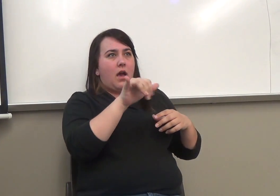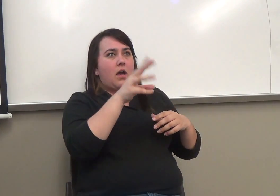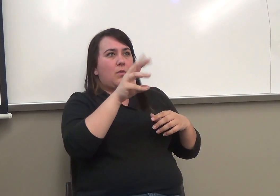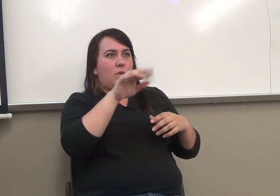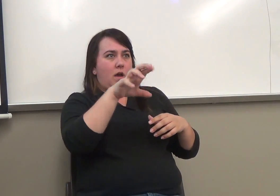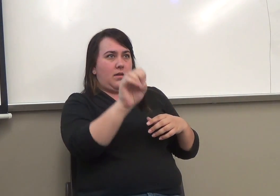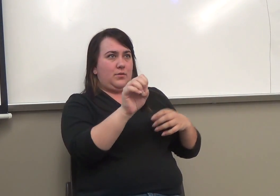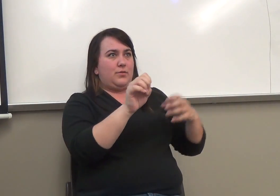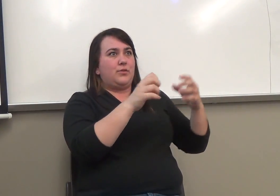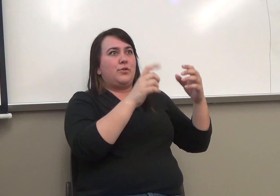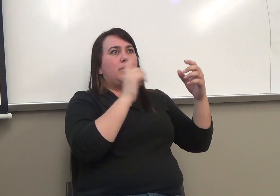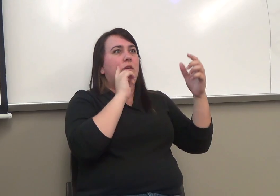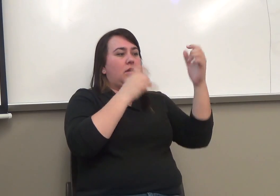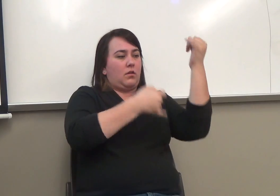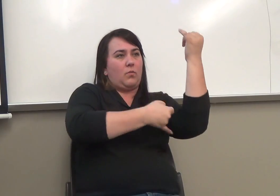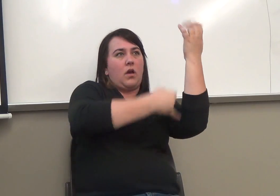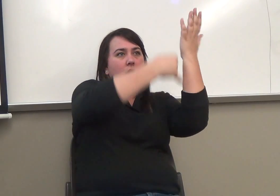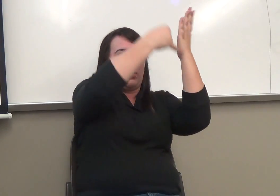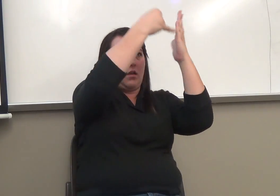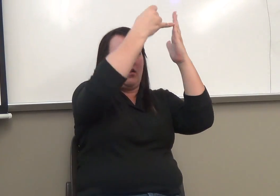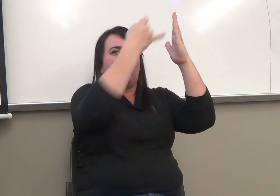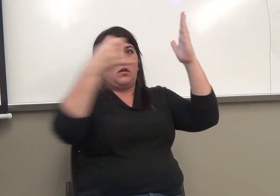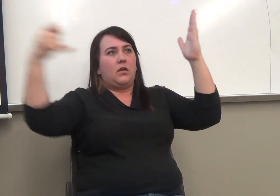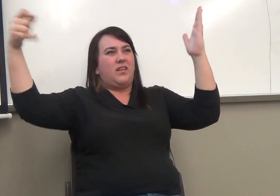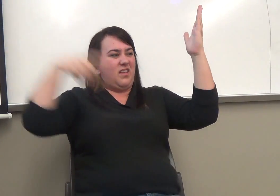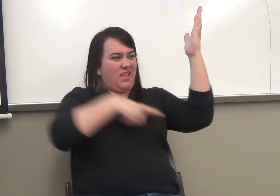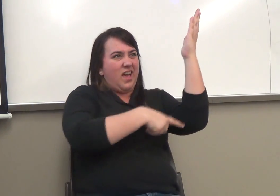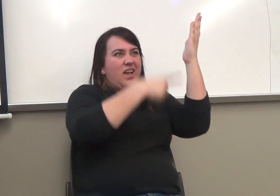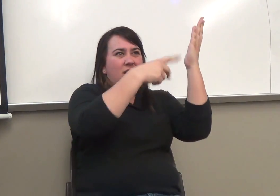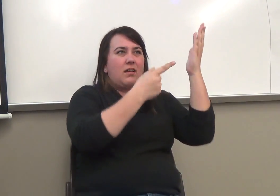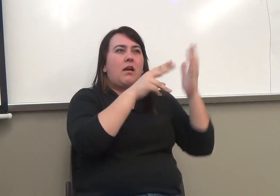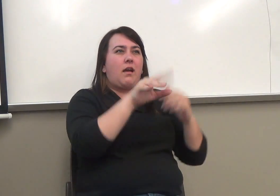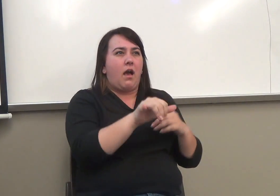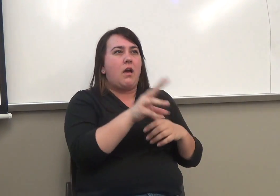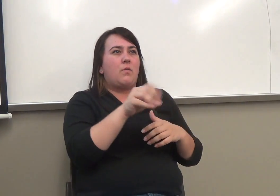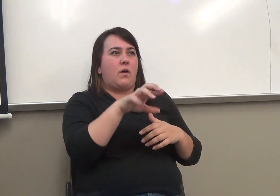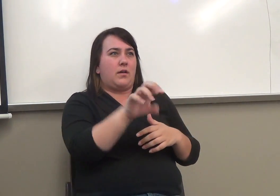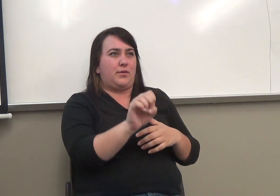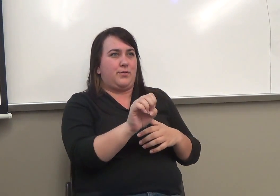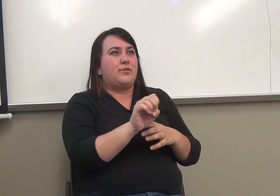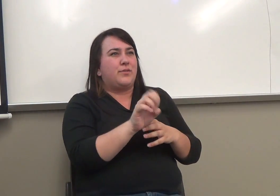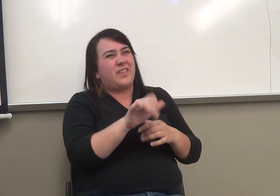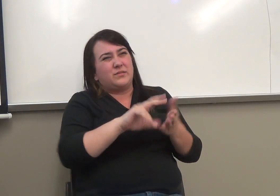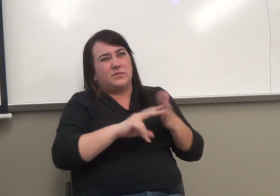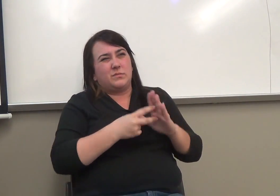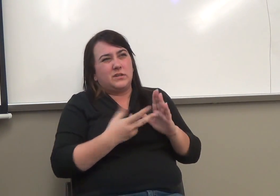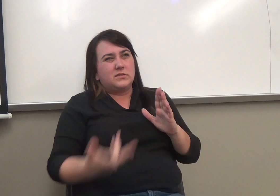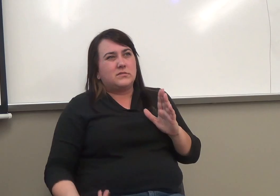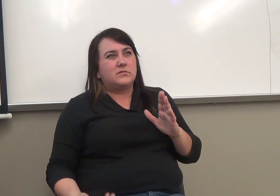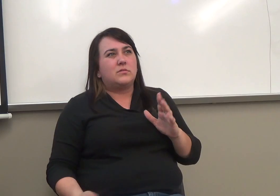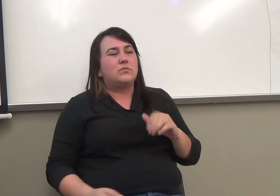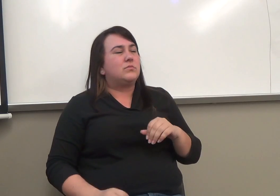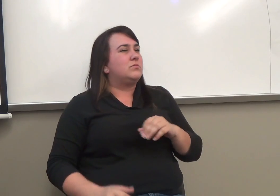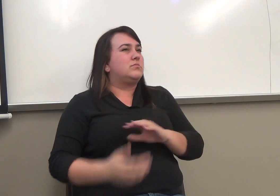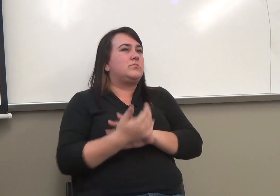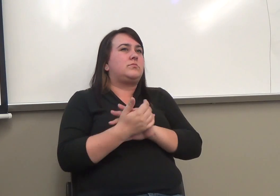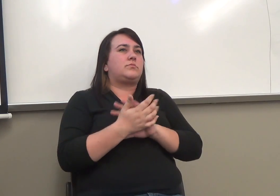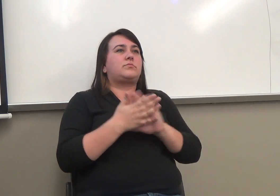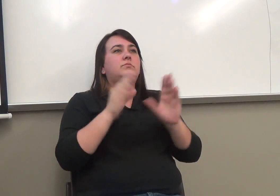That's the real meaning of the word God in America. Okay. So does this, again, obviously I can't